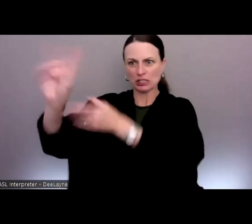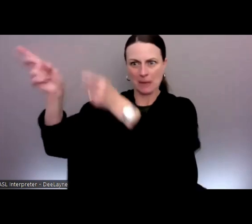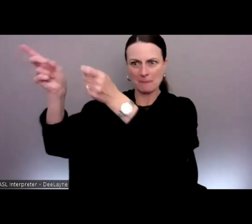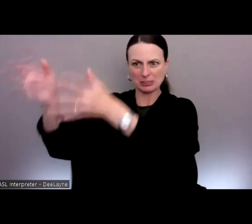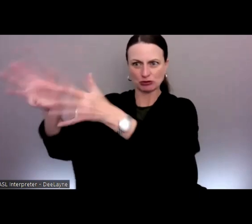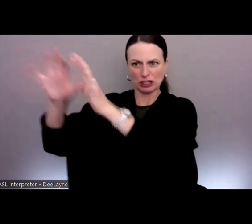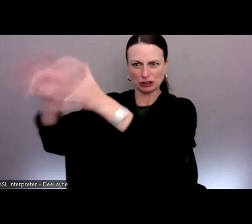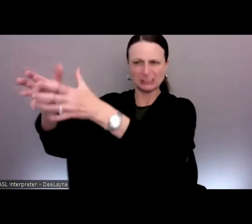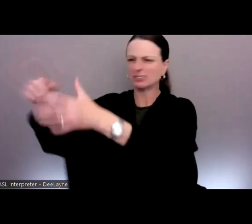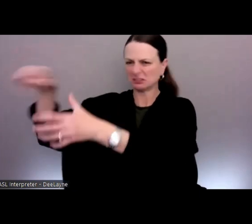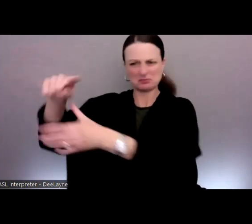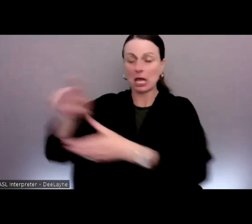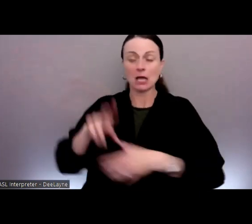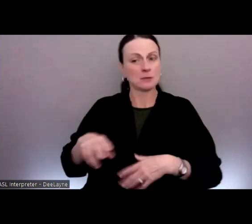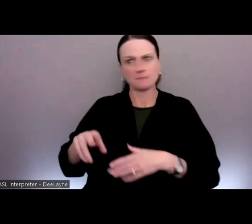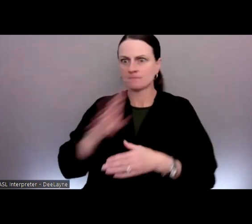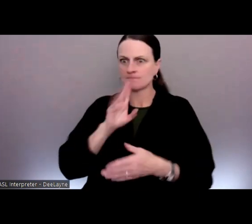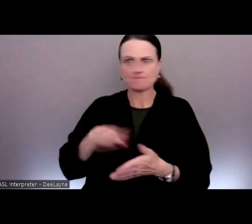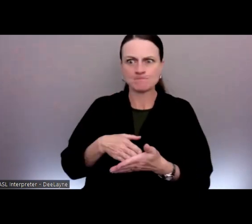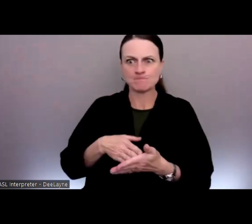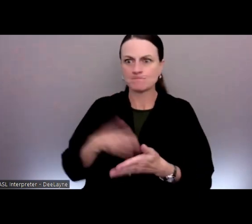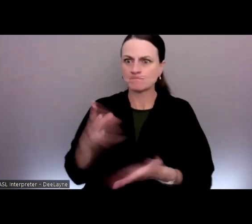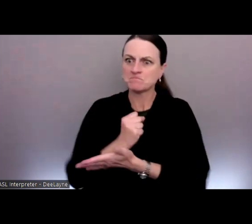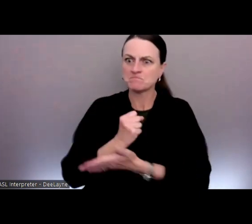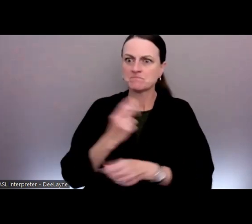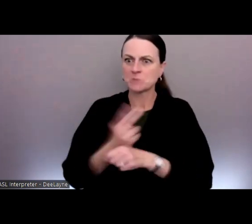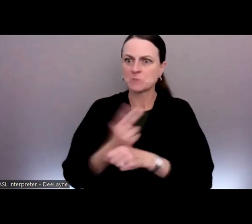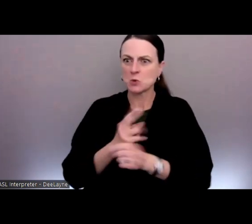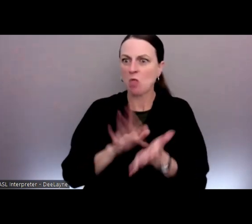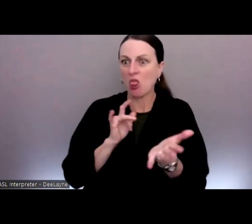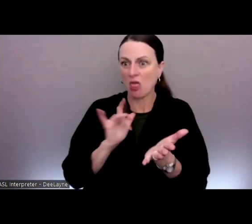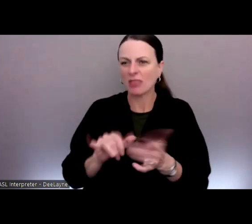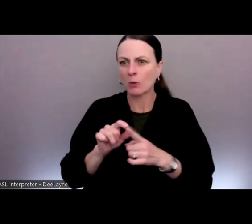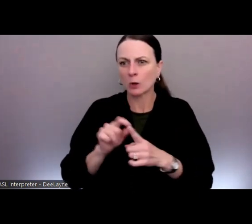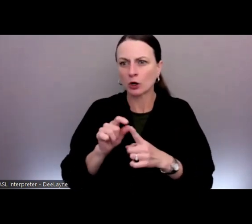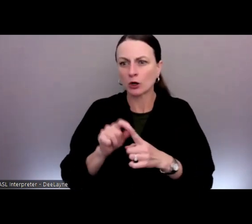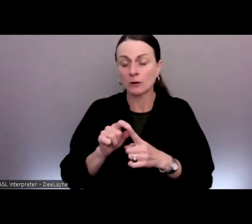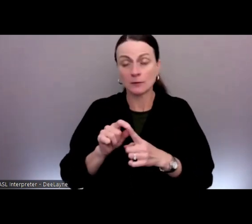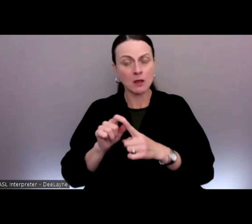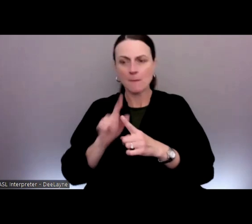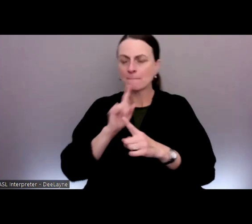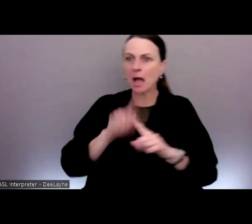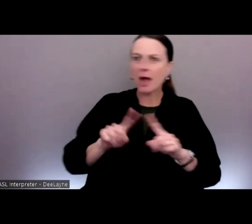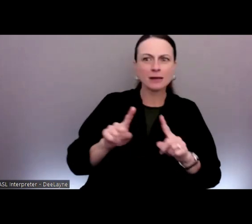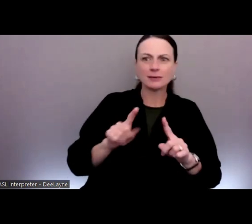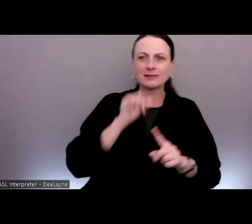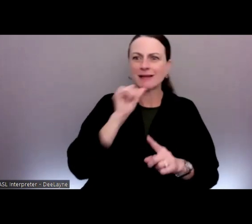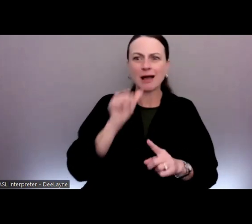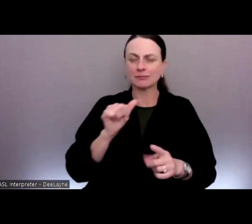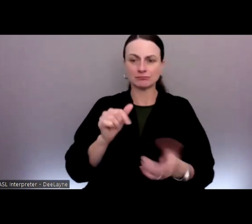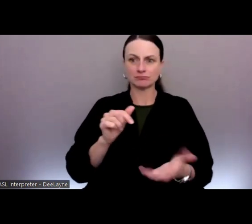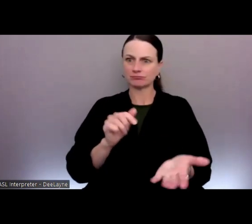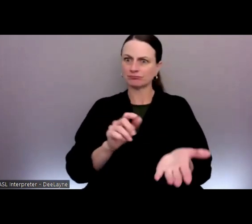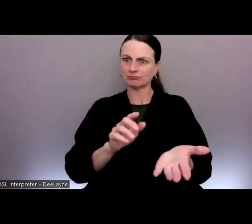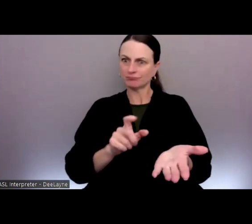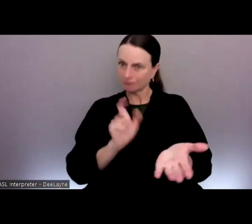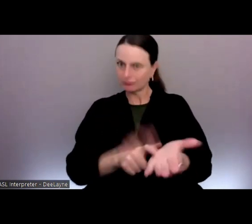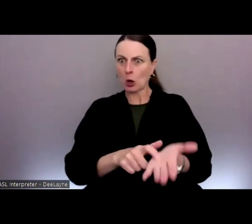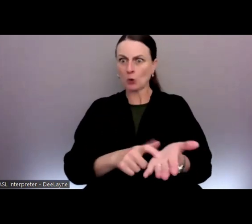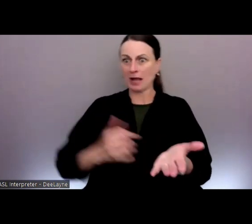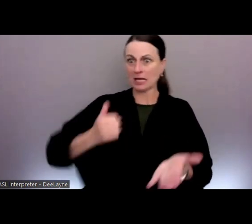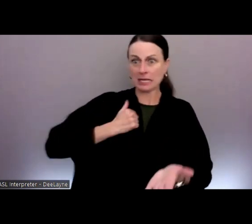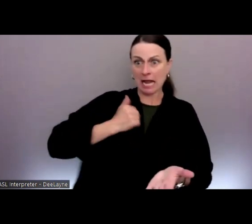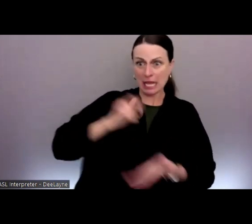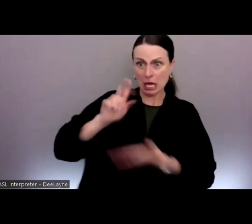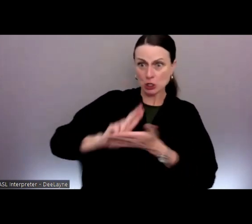that universities were moving so quickly to use the term and failing to note that the Canadian university and Canada itself,